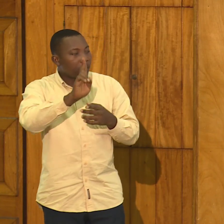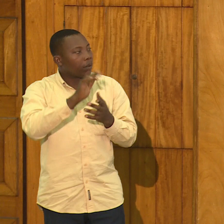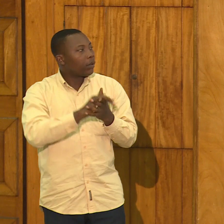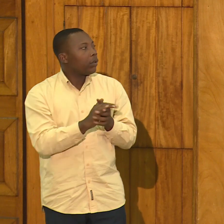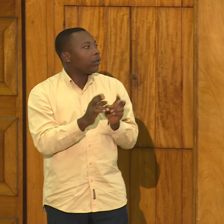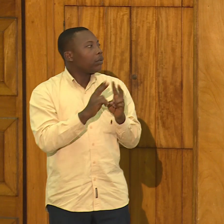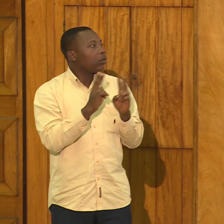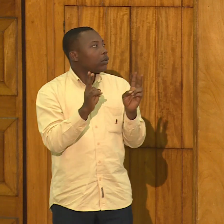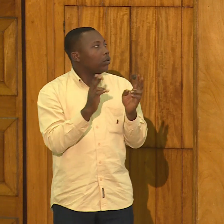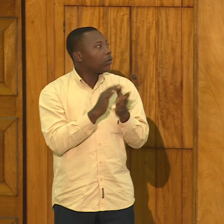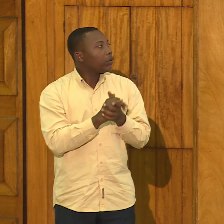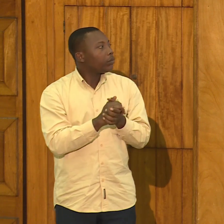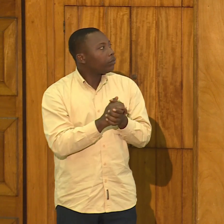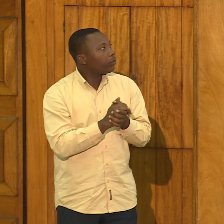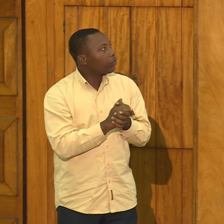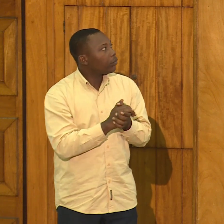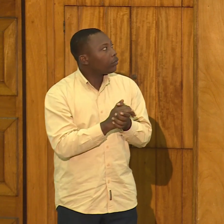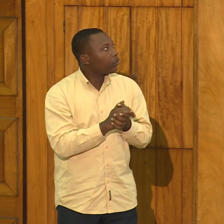So,